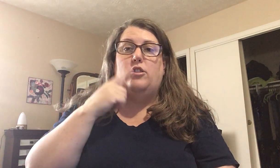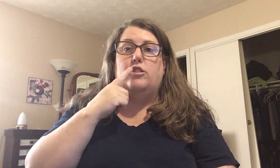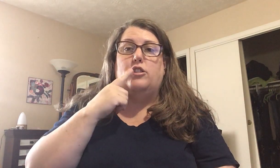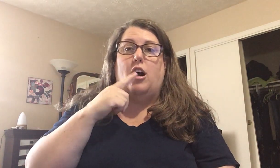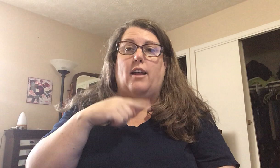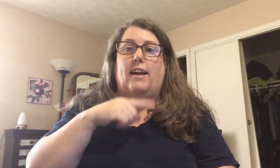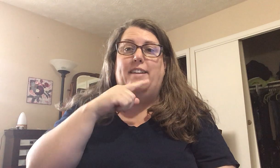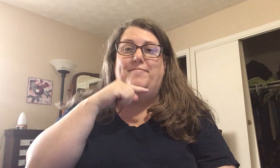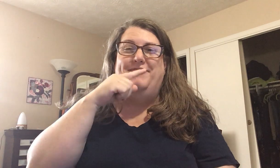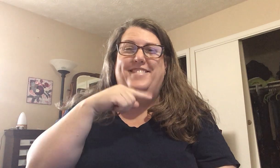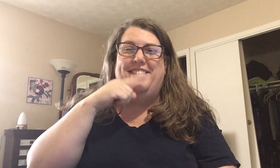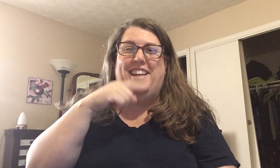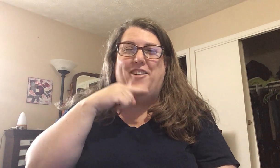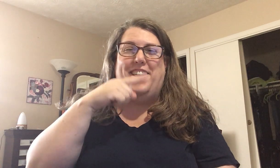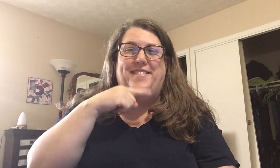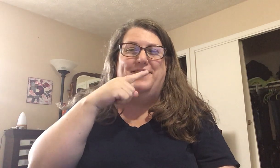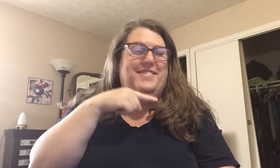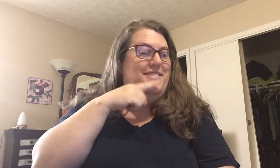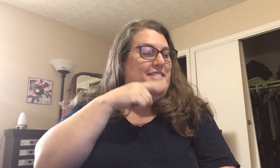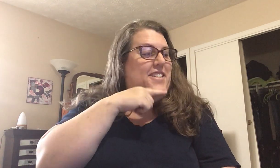You talk a lot. Hearing.